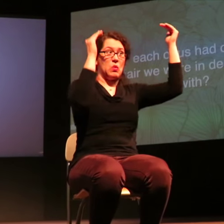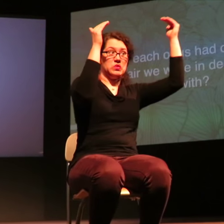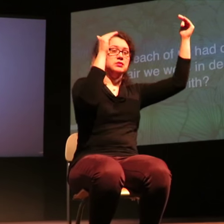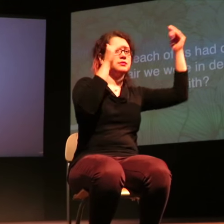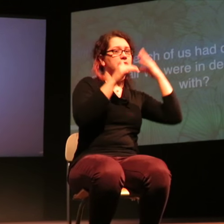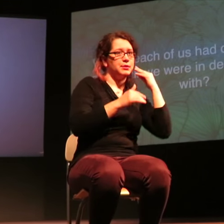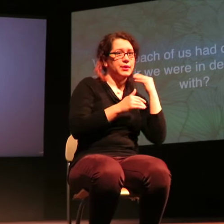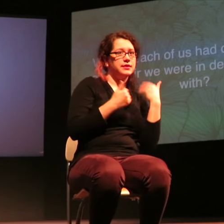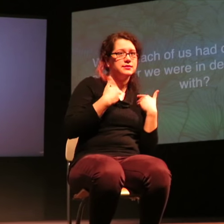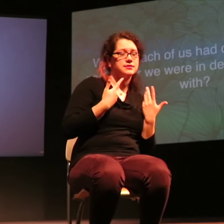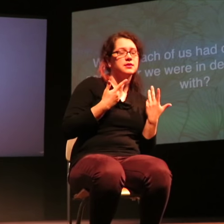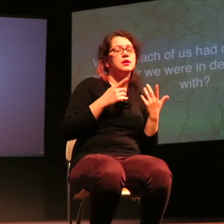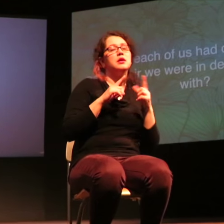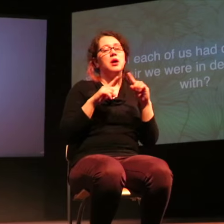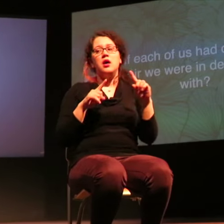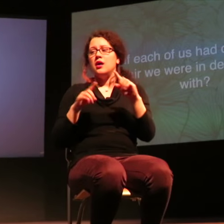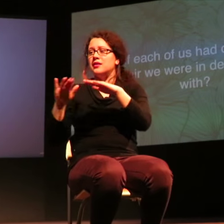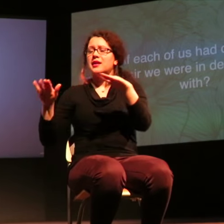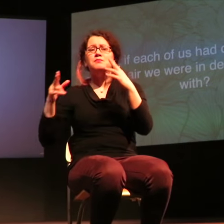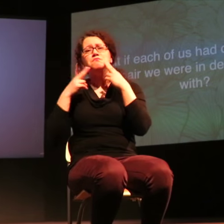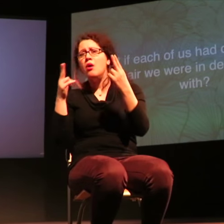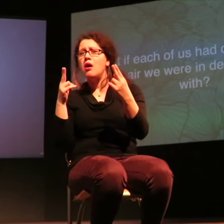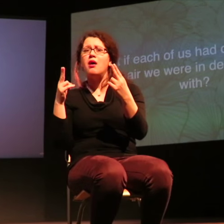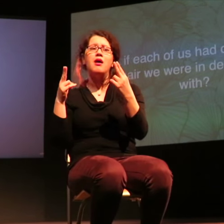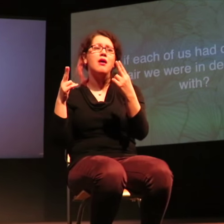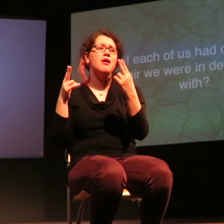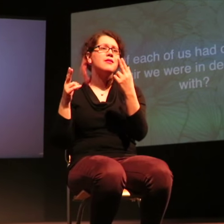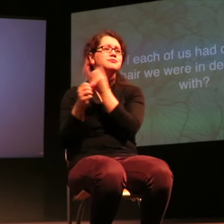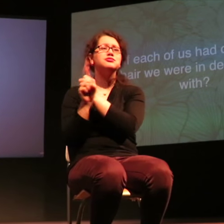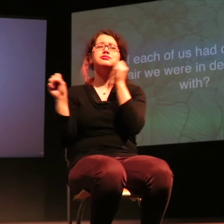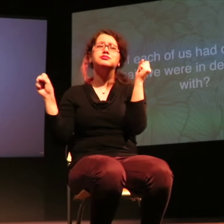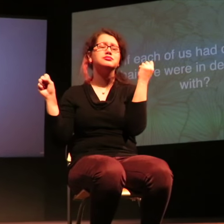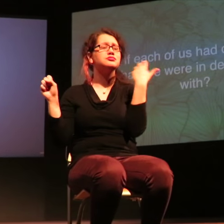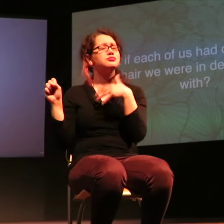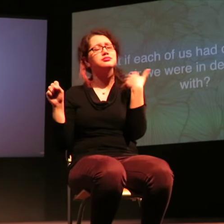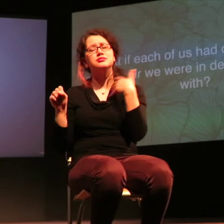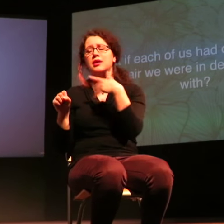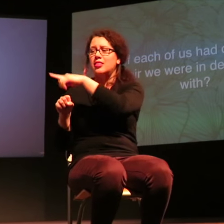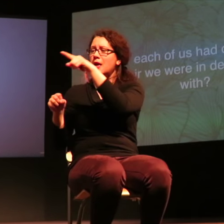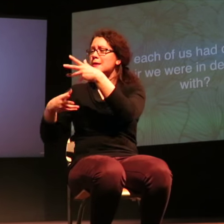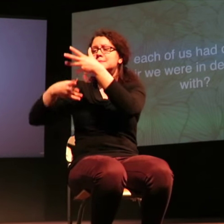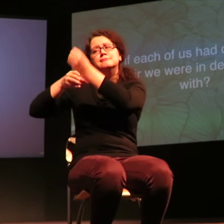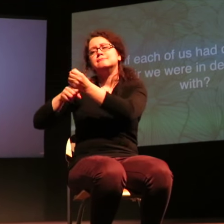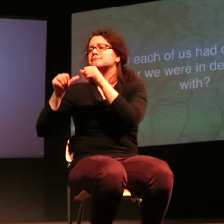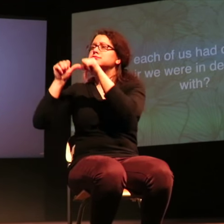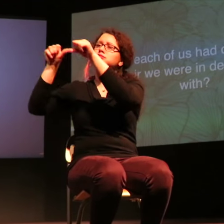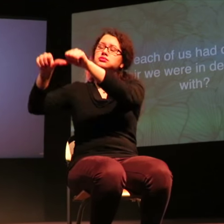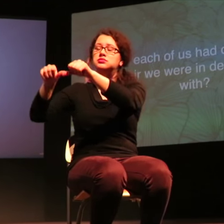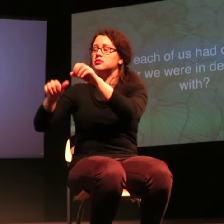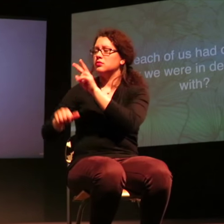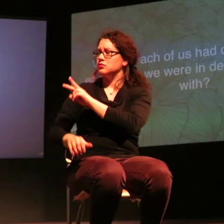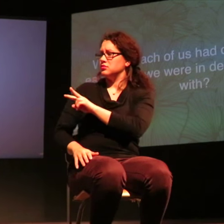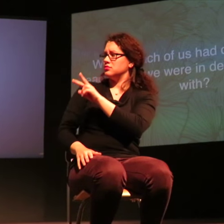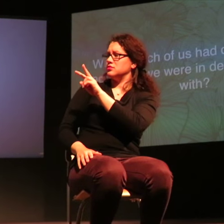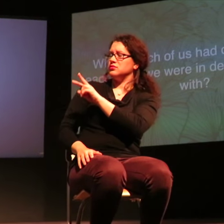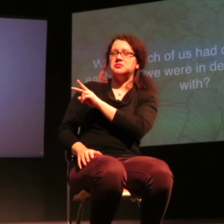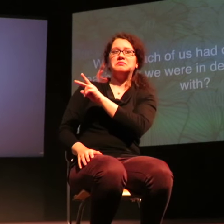follow God because they just believe. And so we can learn about what it means to follow Jesus no matter where we are on the age